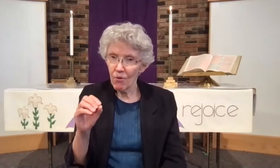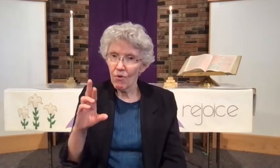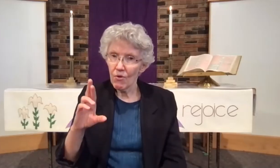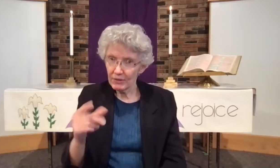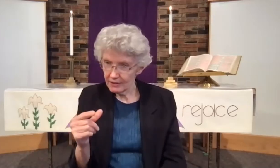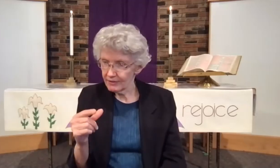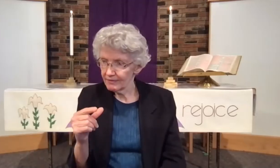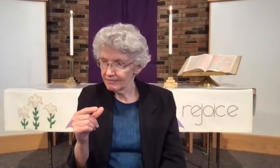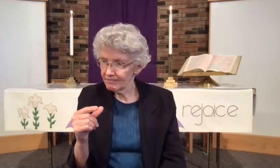www.breadoflifedeaf.org.